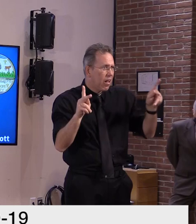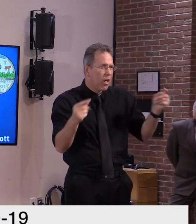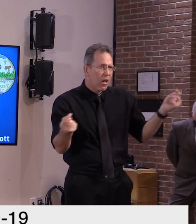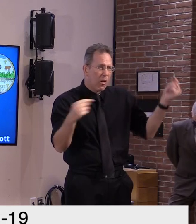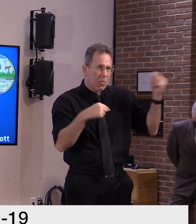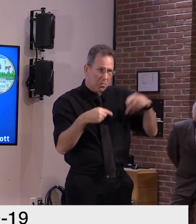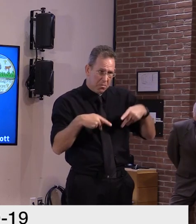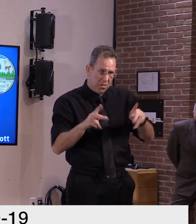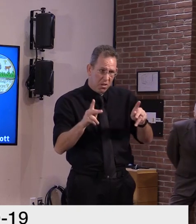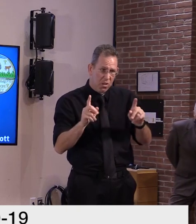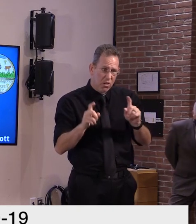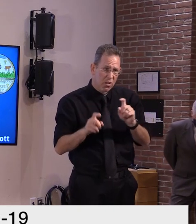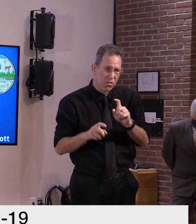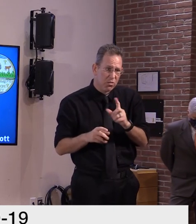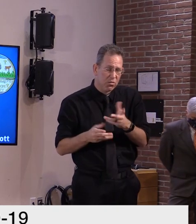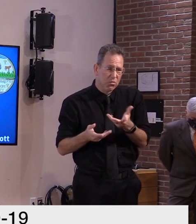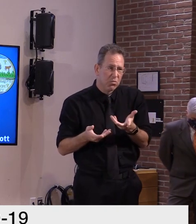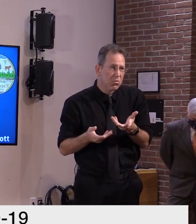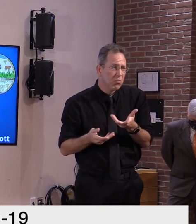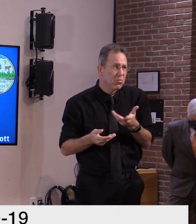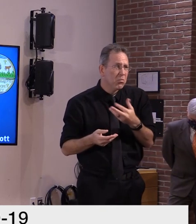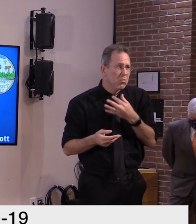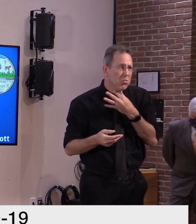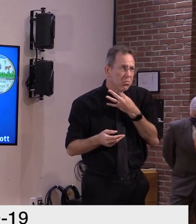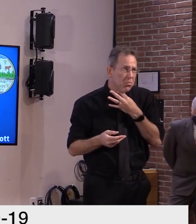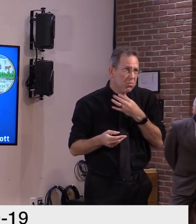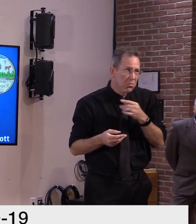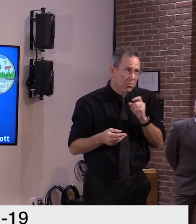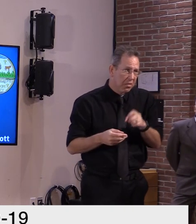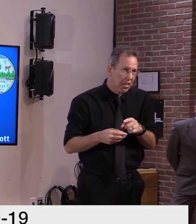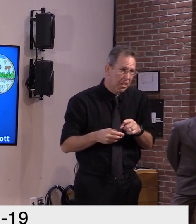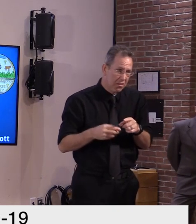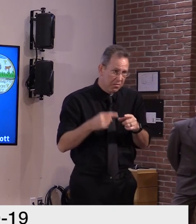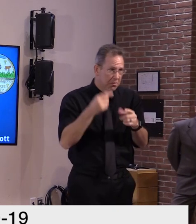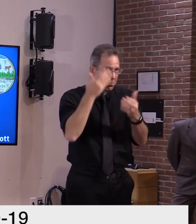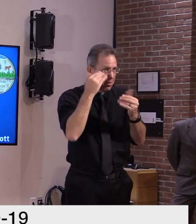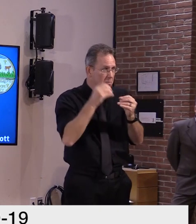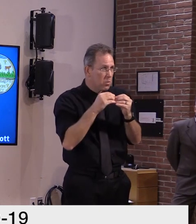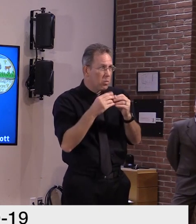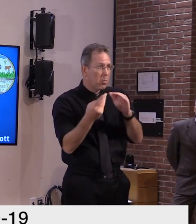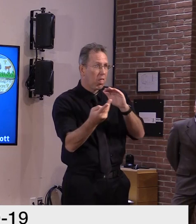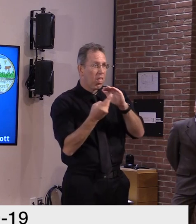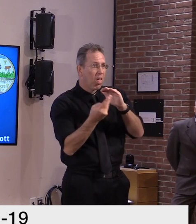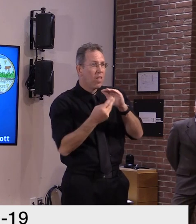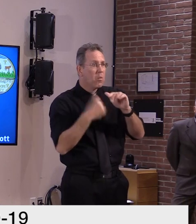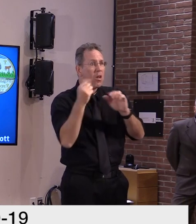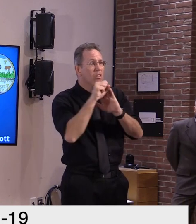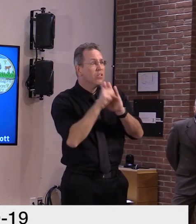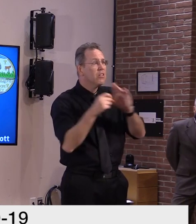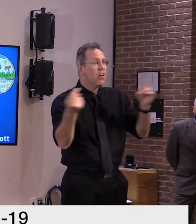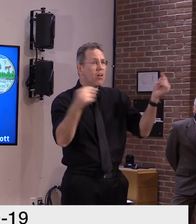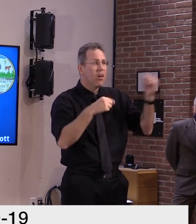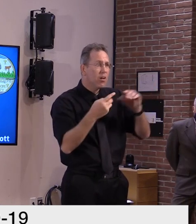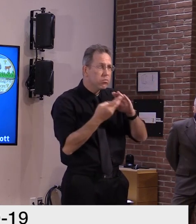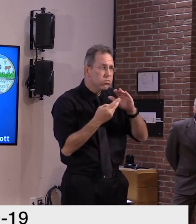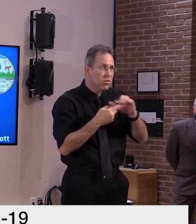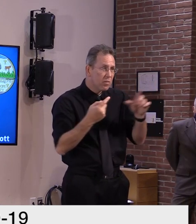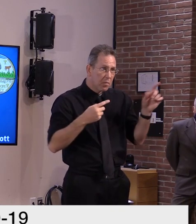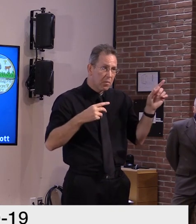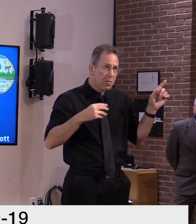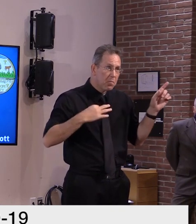out-of-state business can we expect? It's a huge industry, as you know, $1 billion in wages